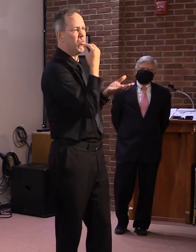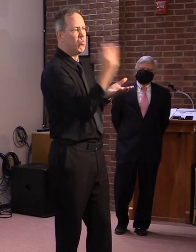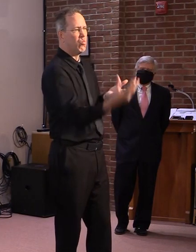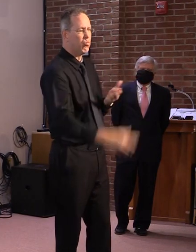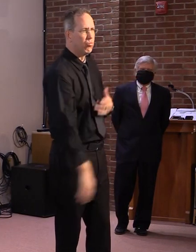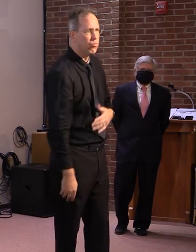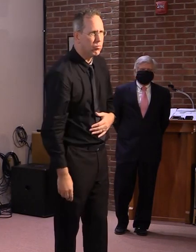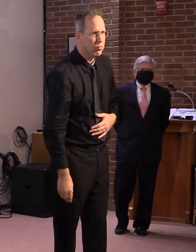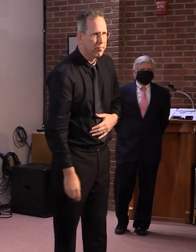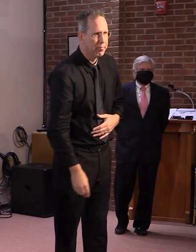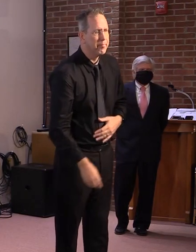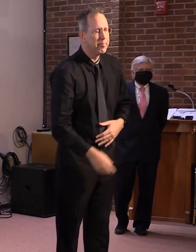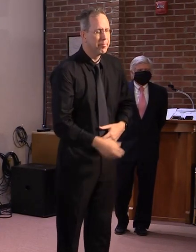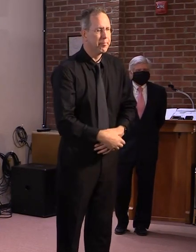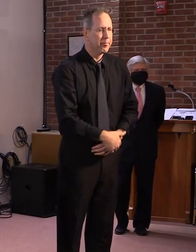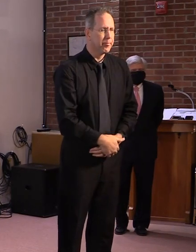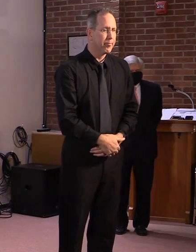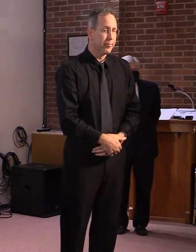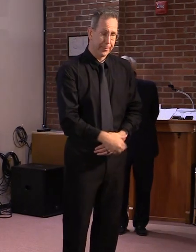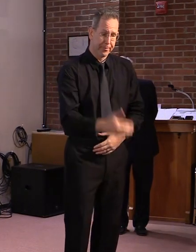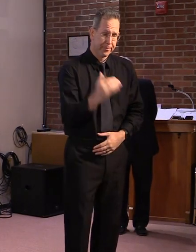All set, Colin?